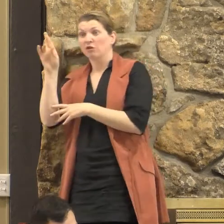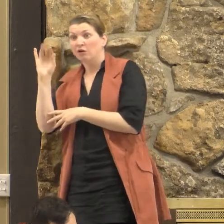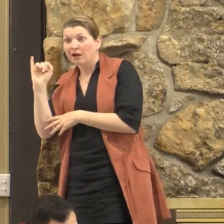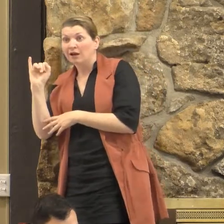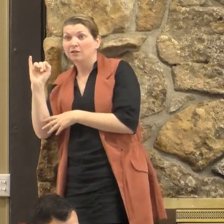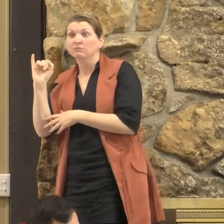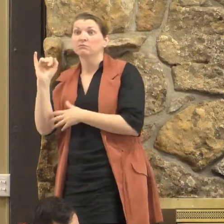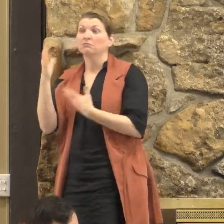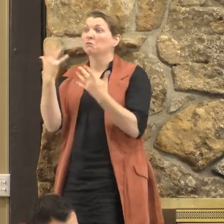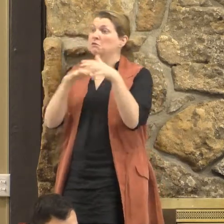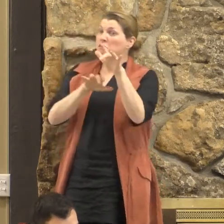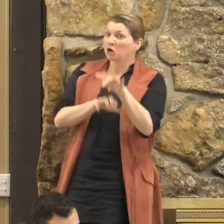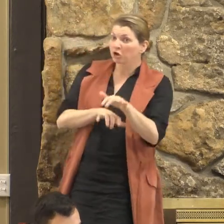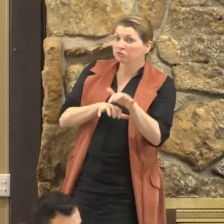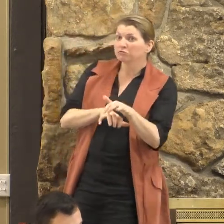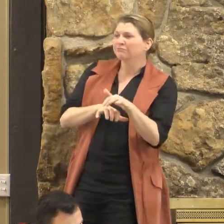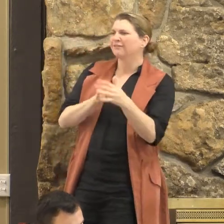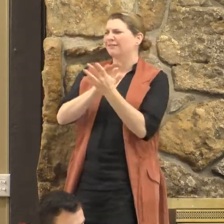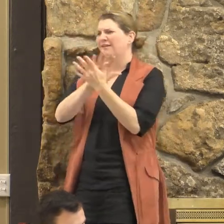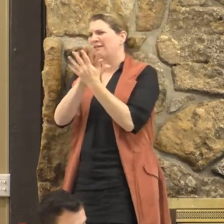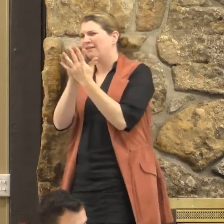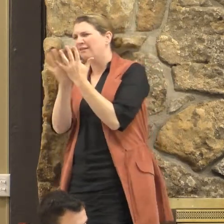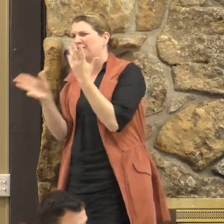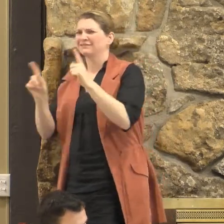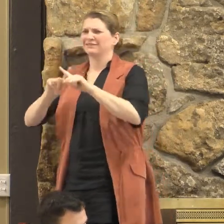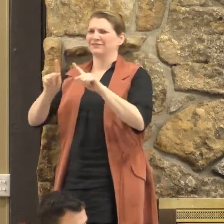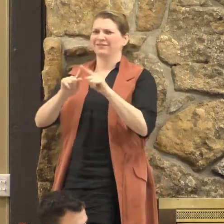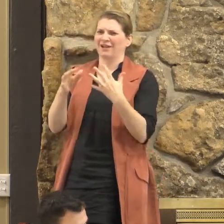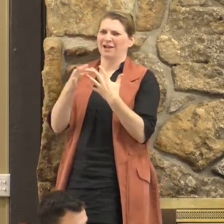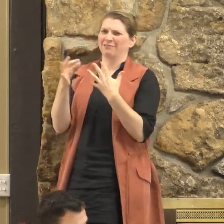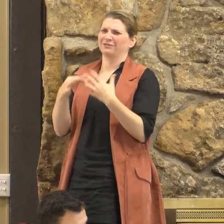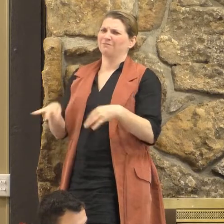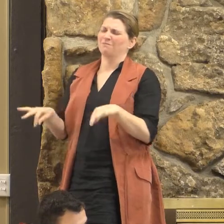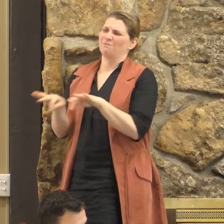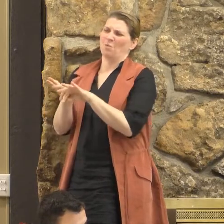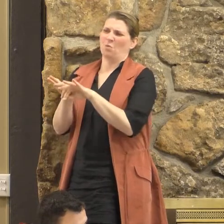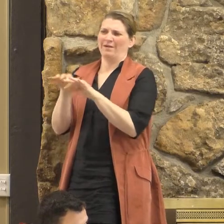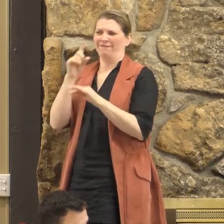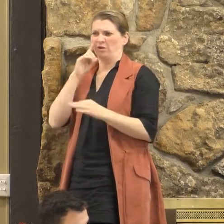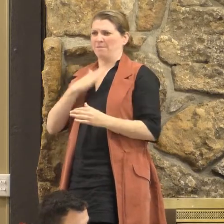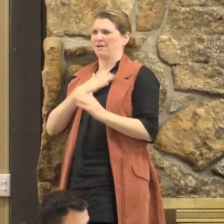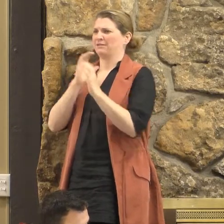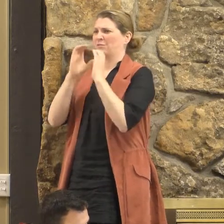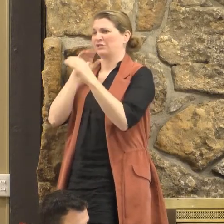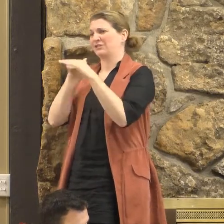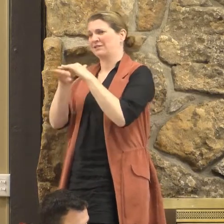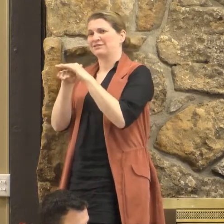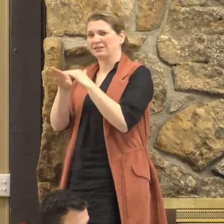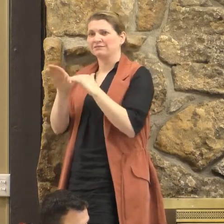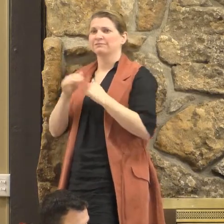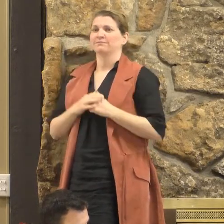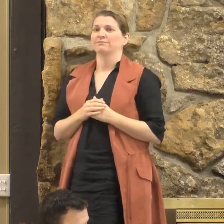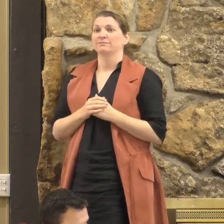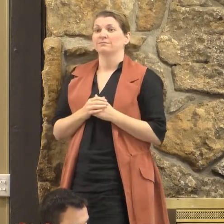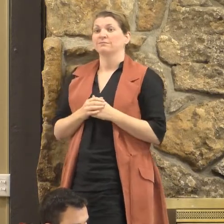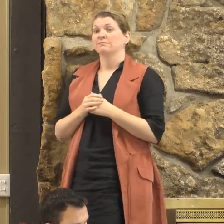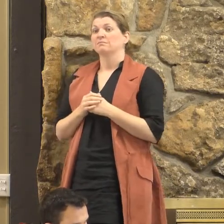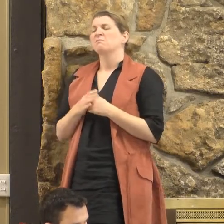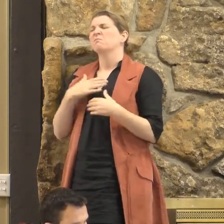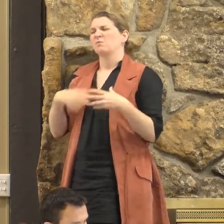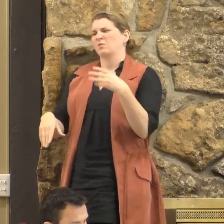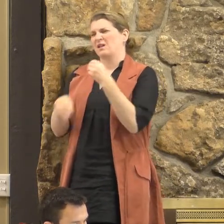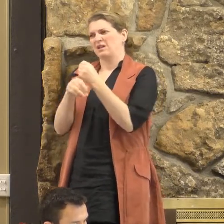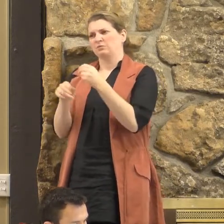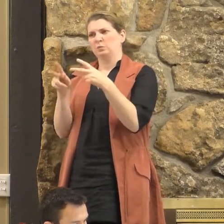for communication. One thing I wanted to add that hasn't, two things I wanted to add that hasn't been